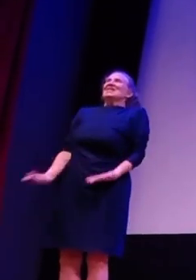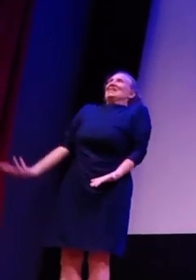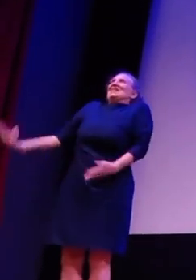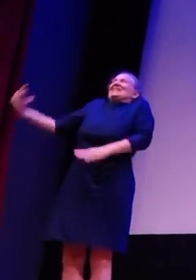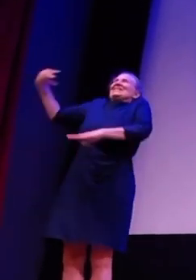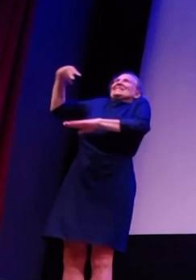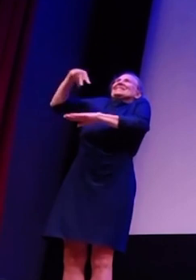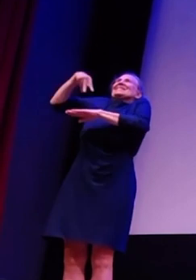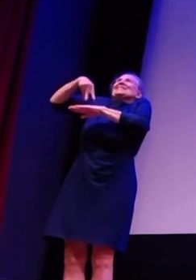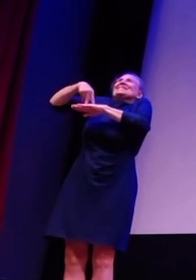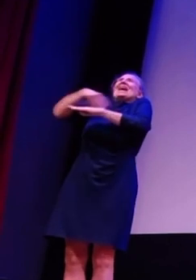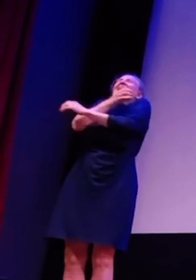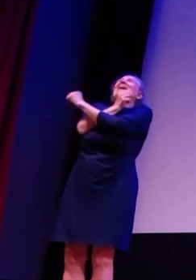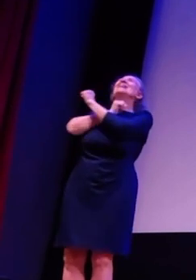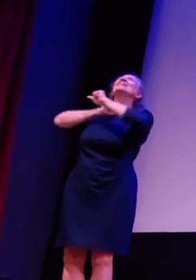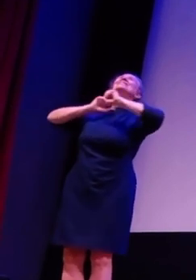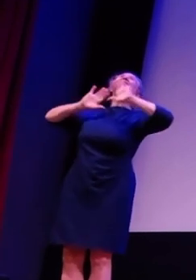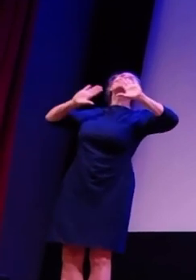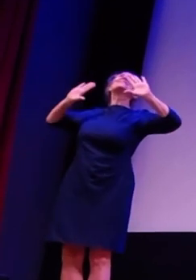you'll